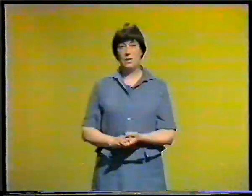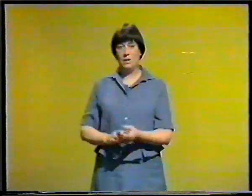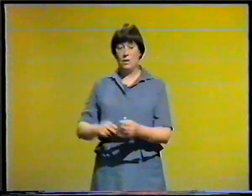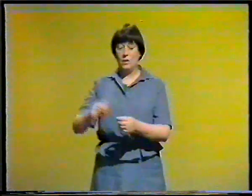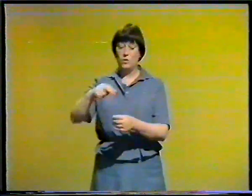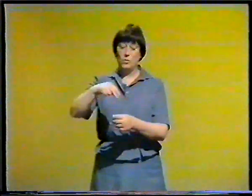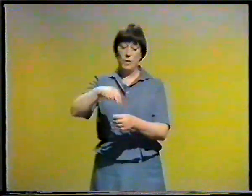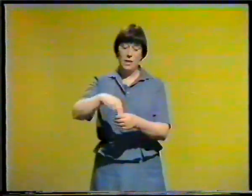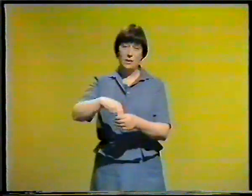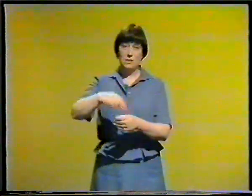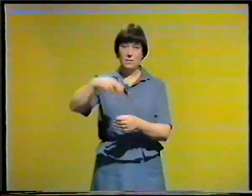To paint,